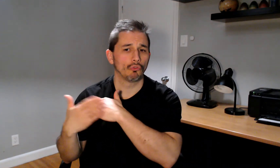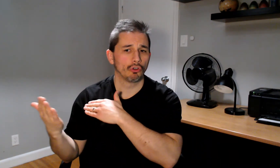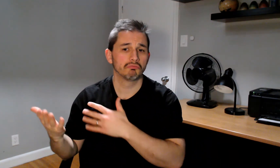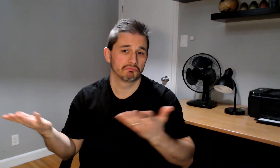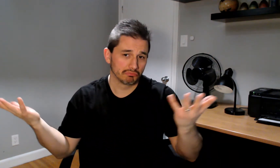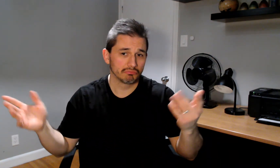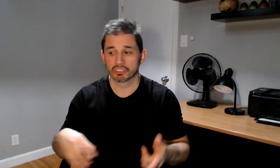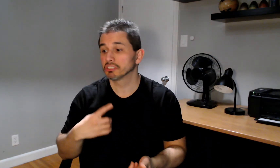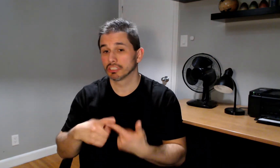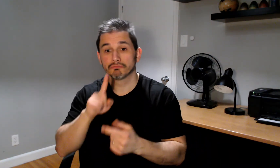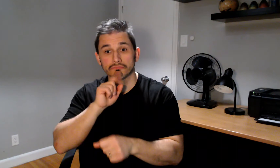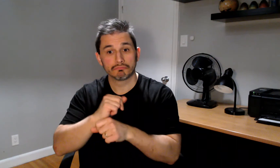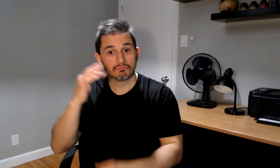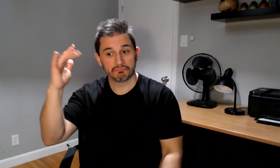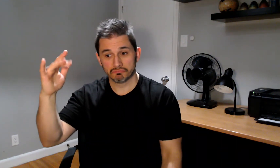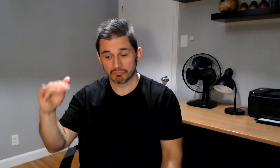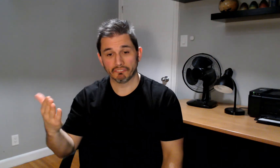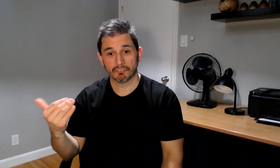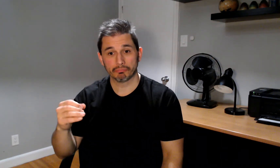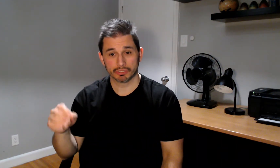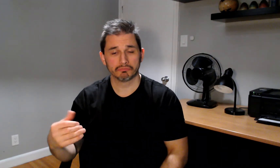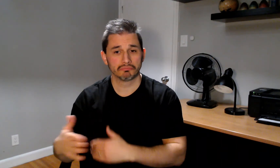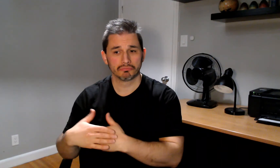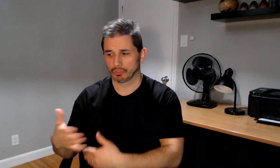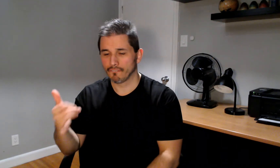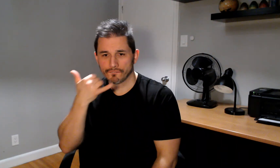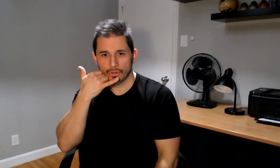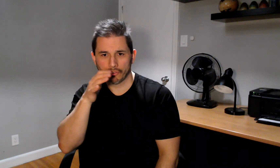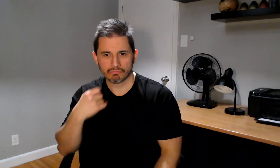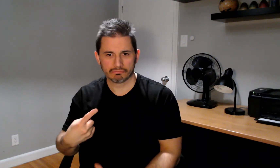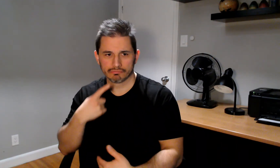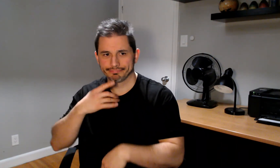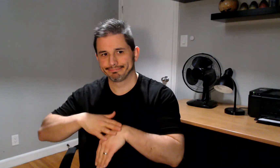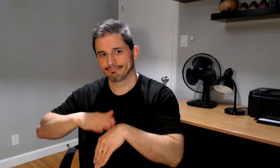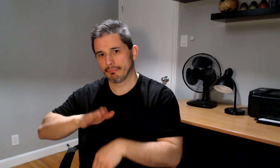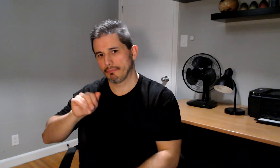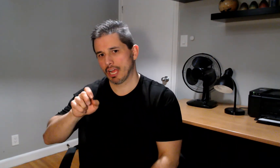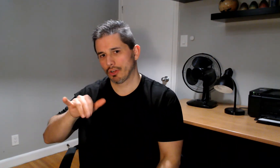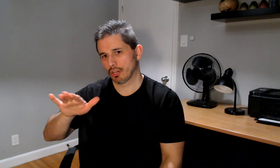it's under 15%, it can notify you.